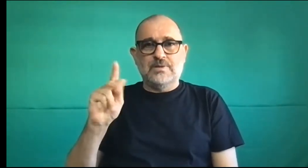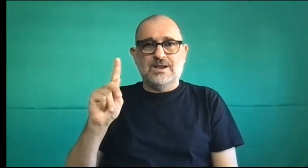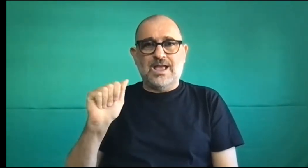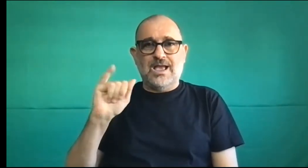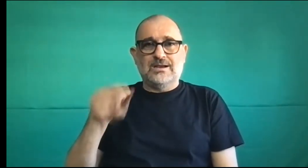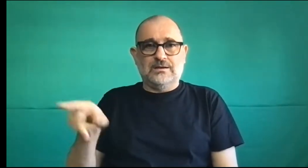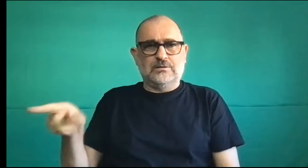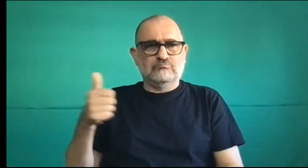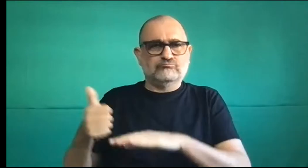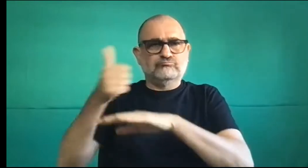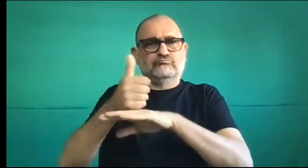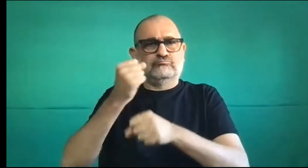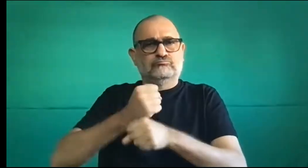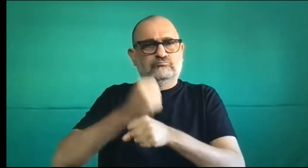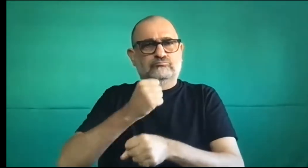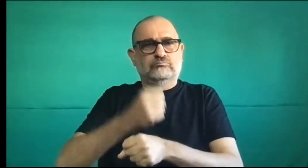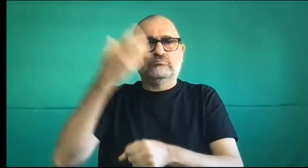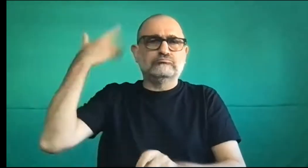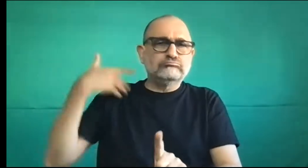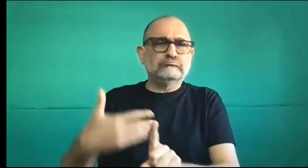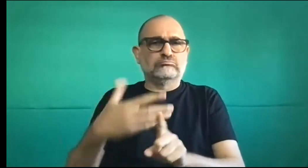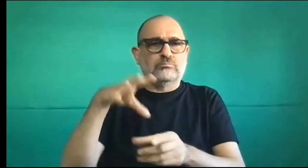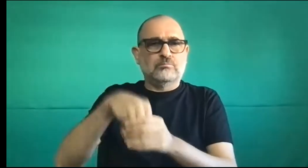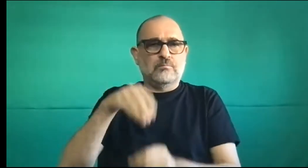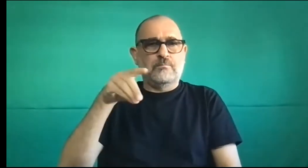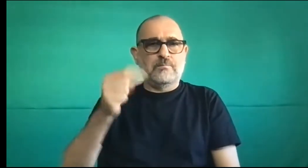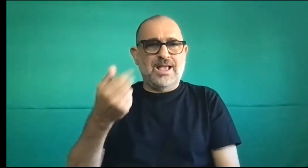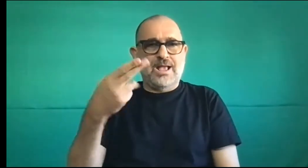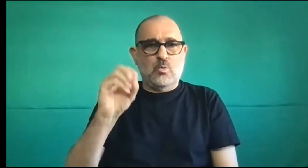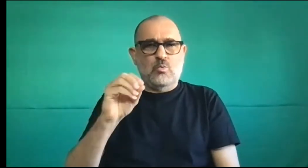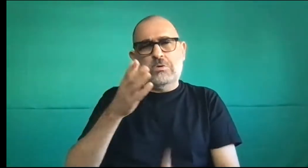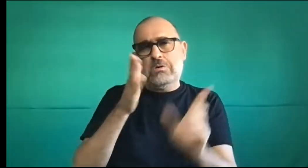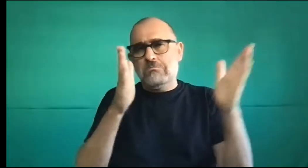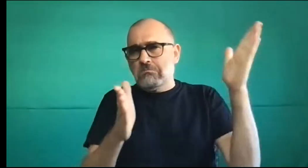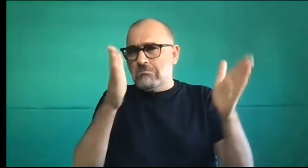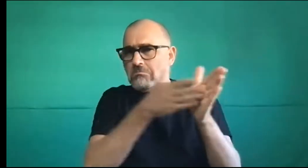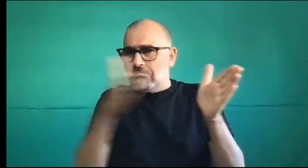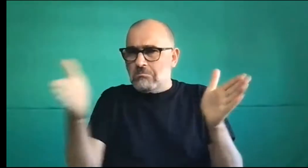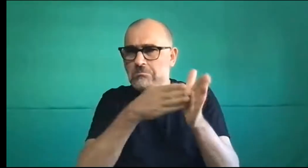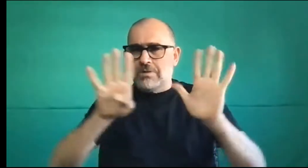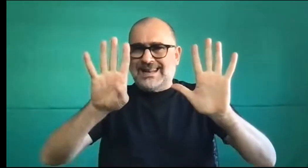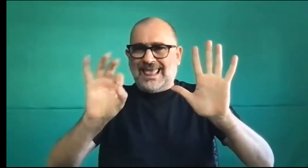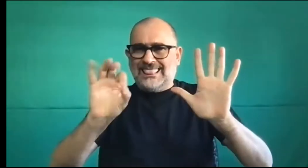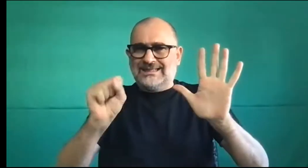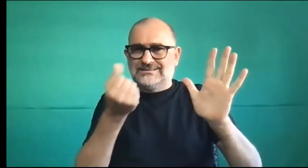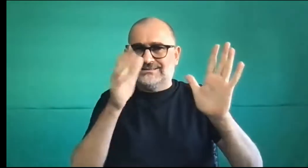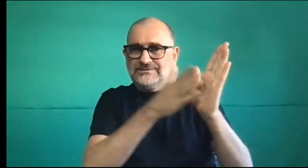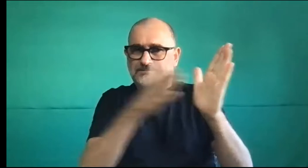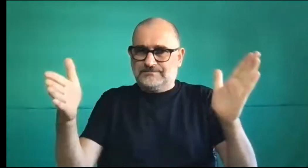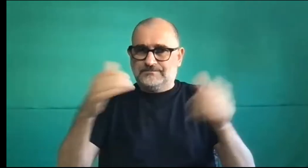that we have followed, and that where we have had this important support to build this intercultural health.